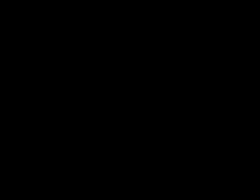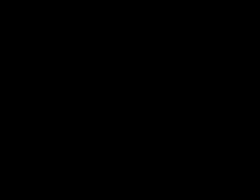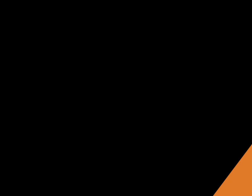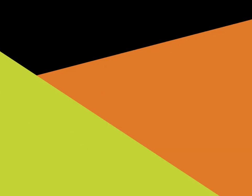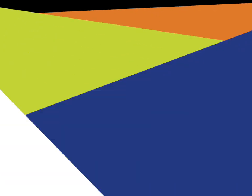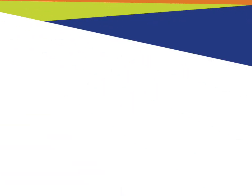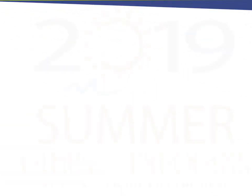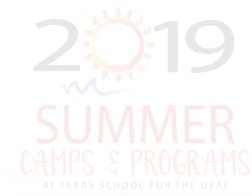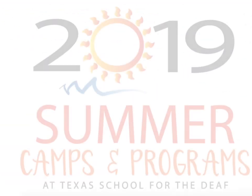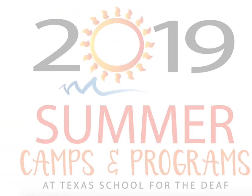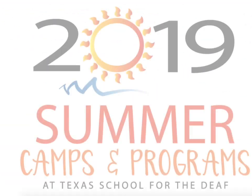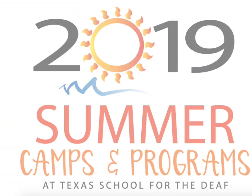Thank you.